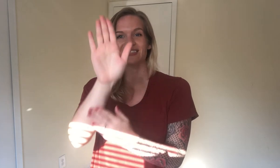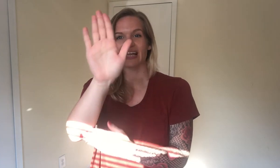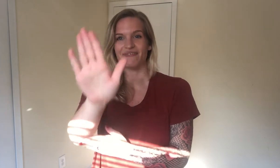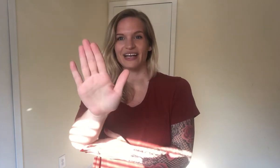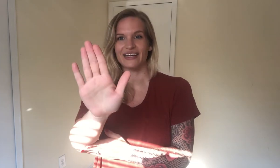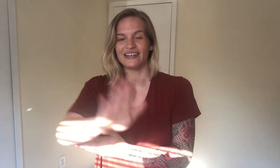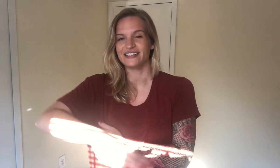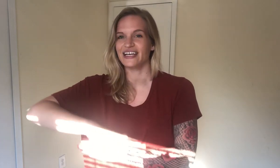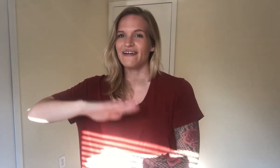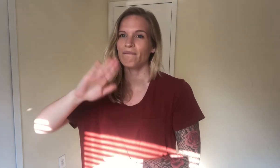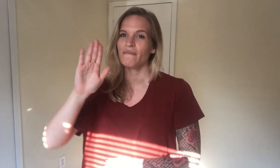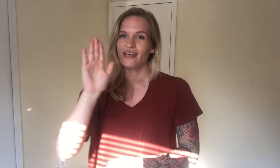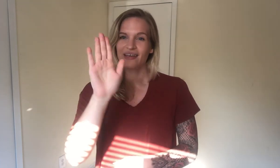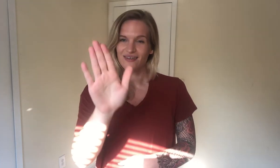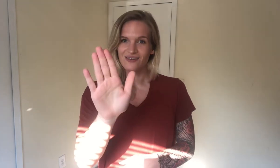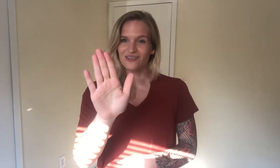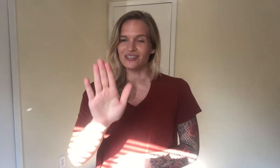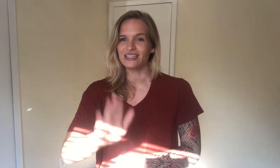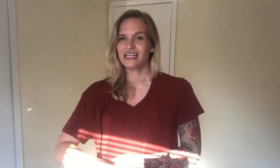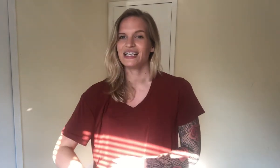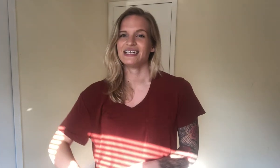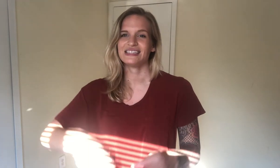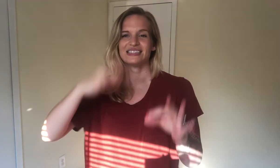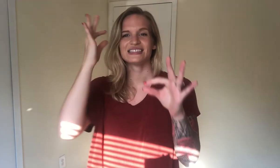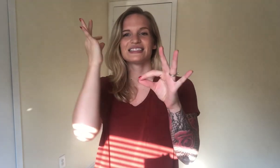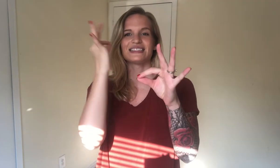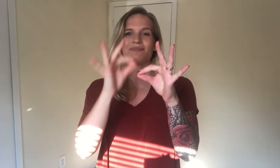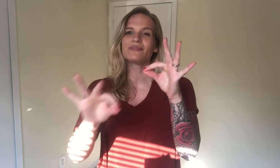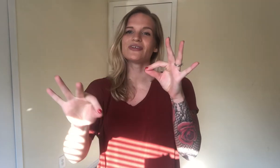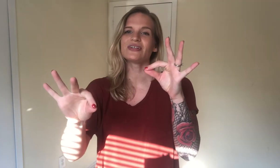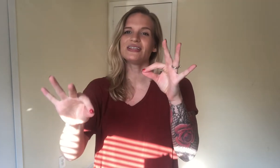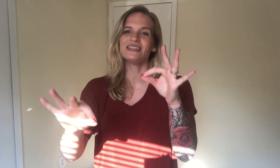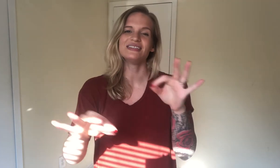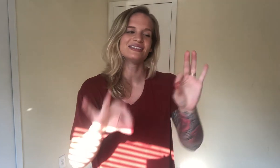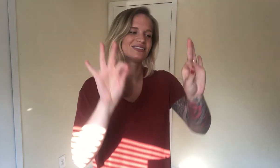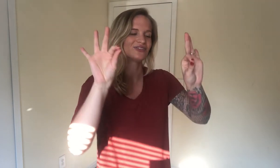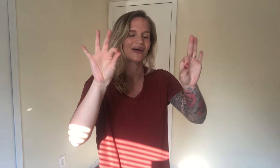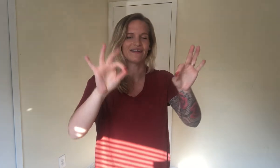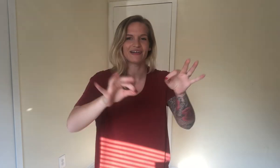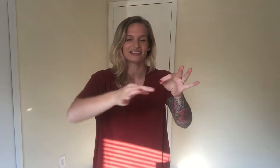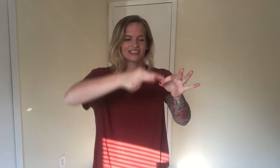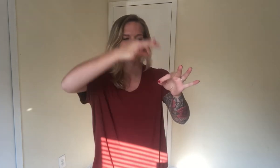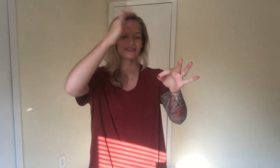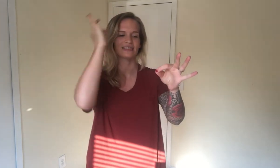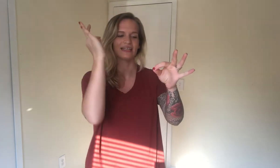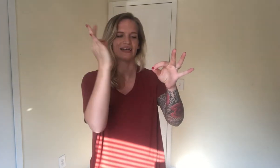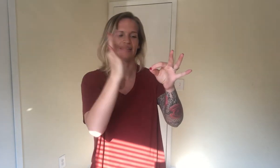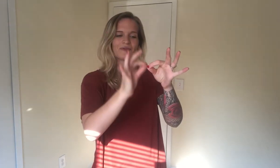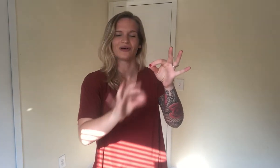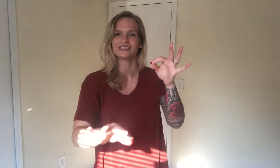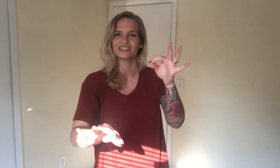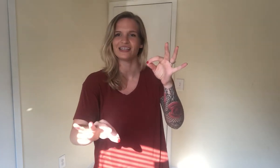that flat hand again, your simple, two F hand shapes, and hit one to the